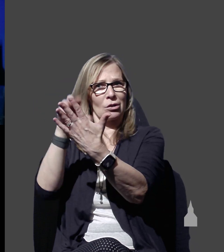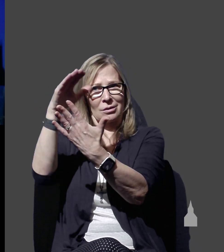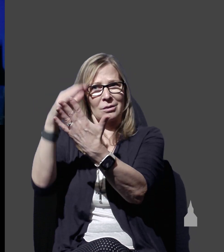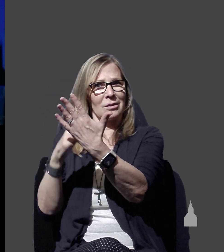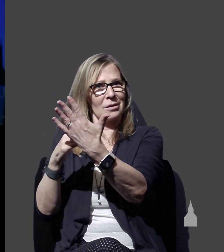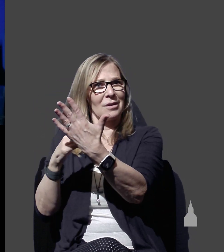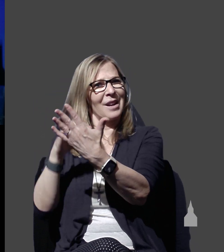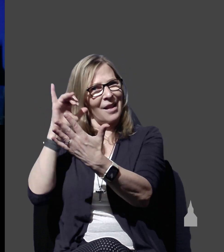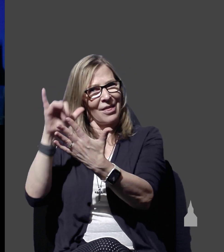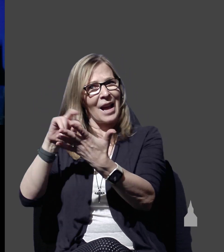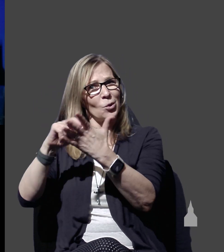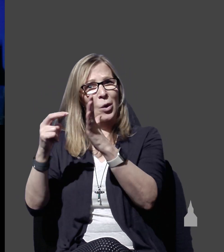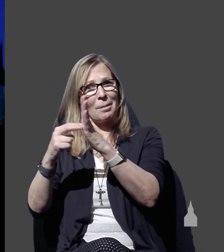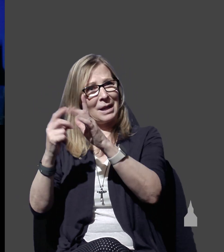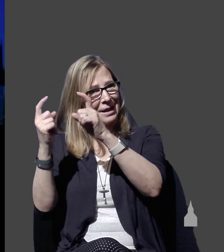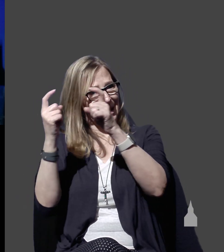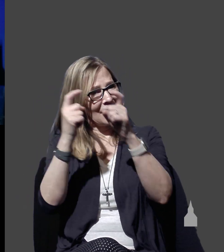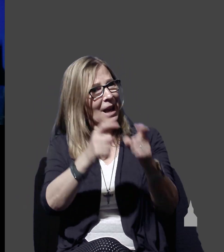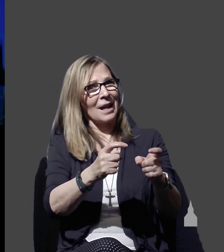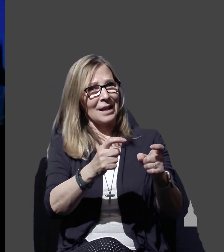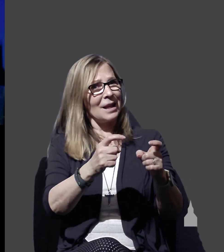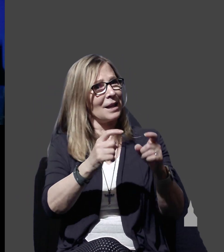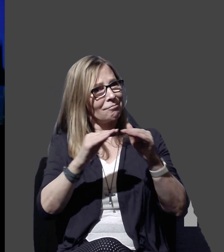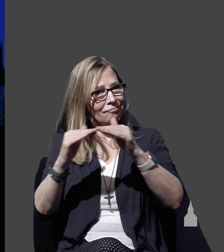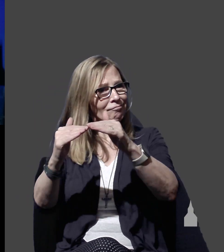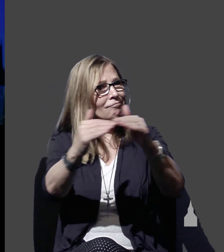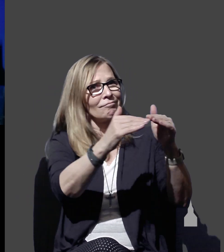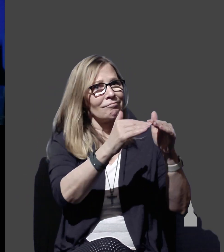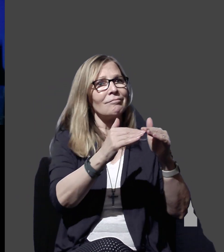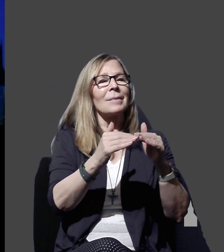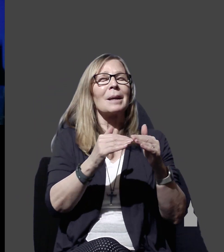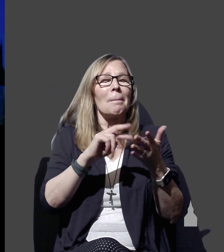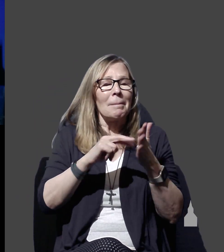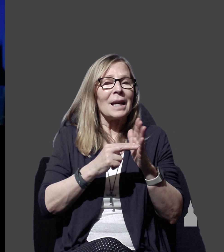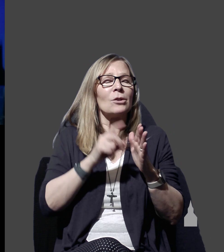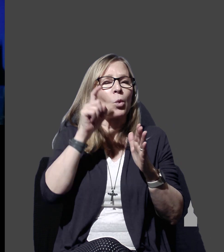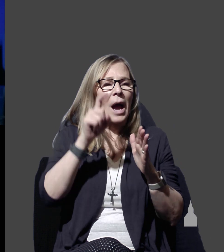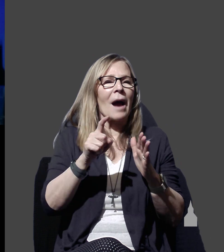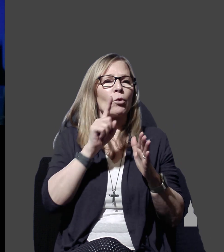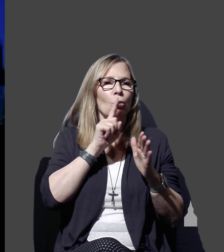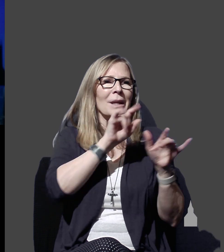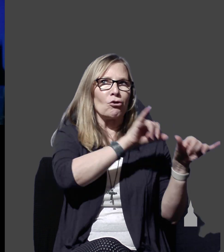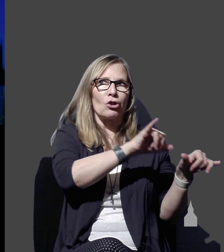what granting justice and fairness looks like. It's being like Christ.